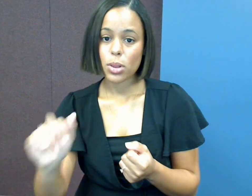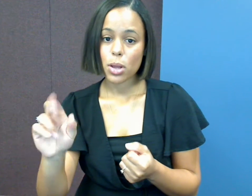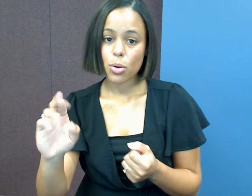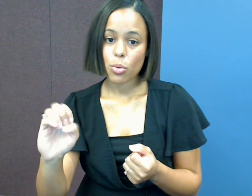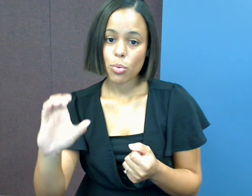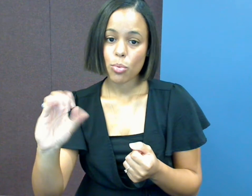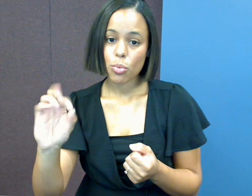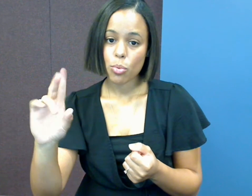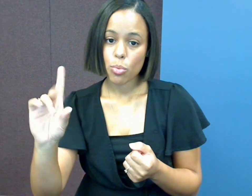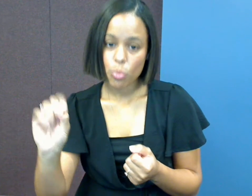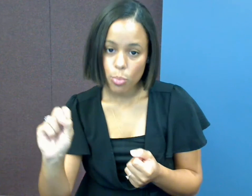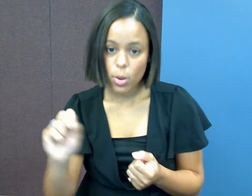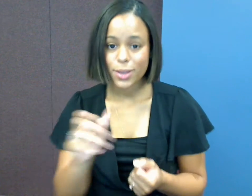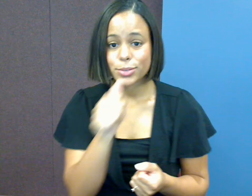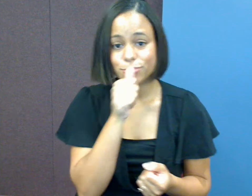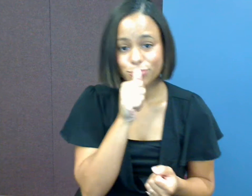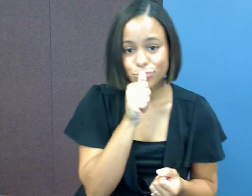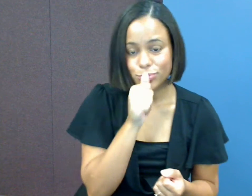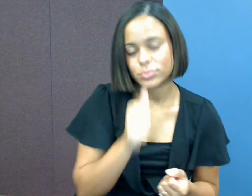parent and the student.